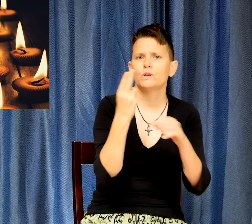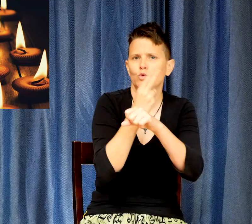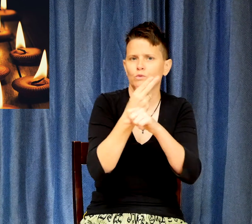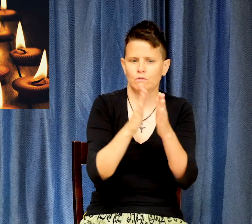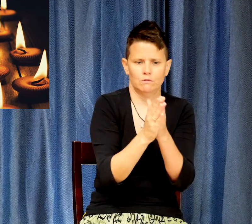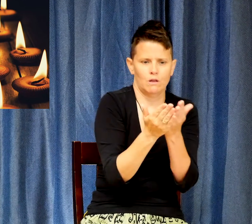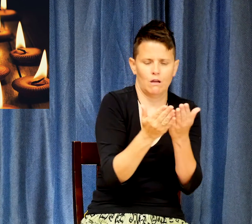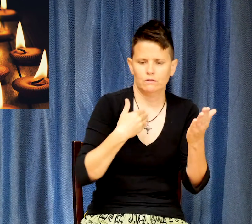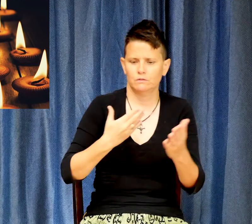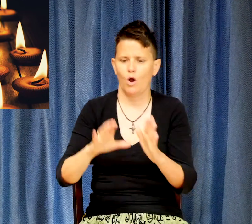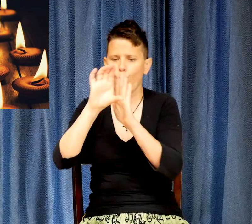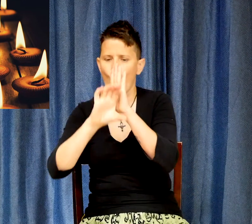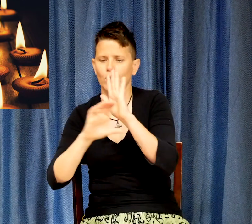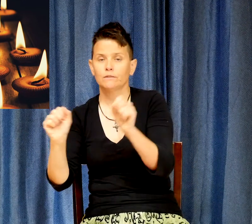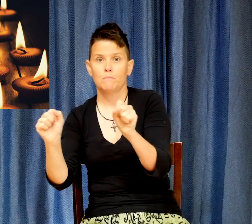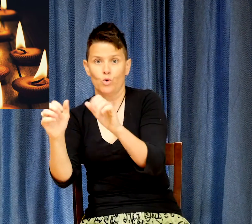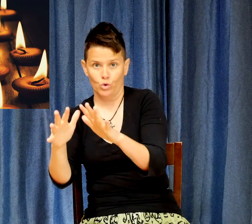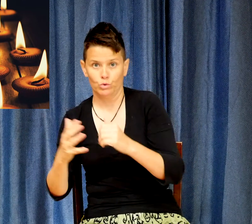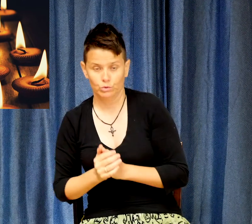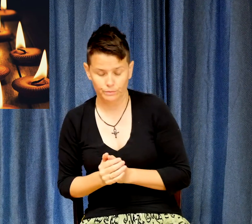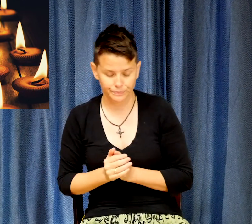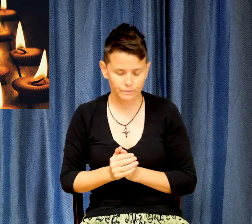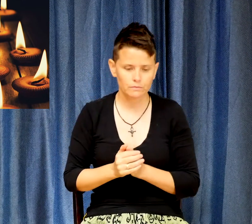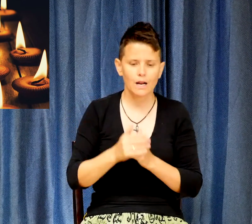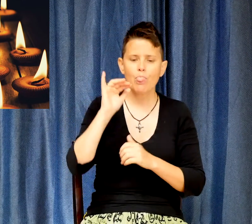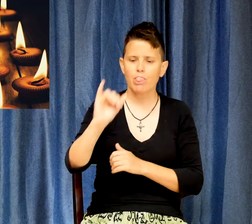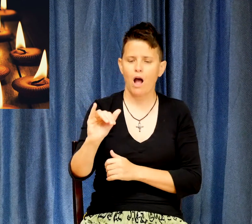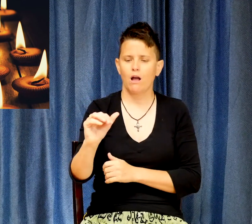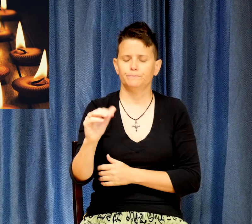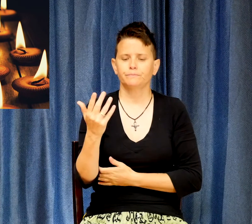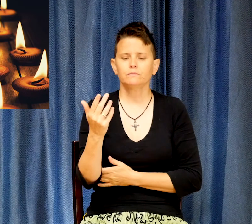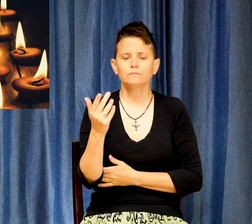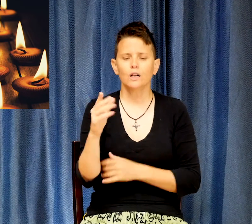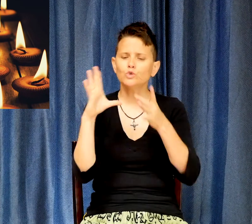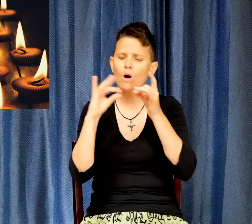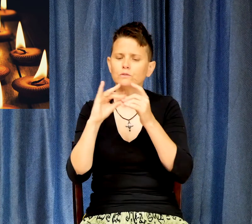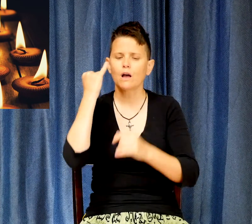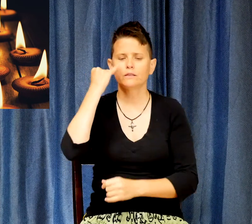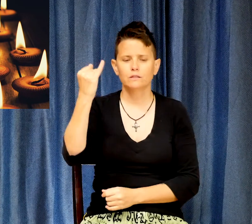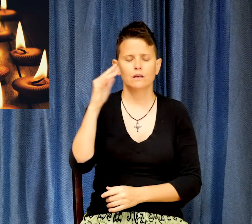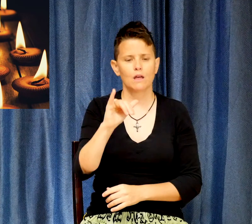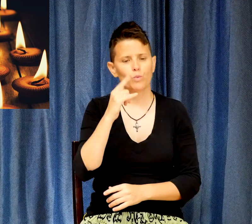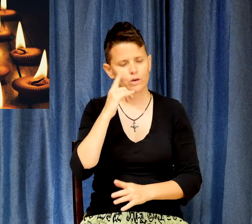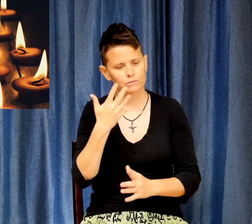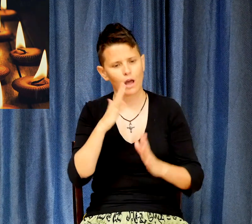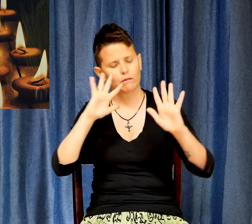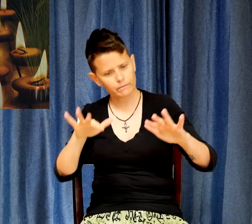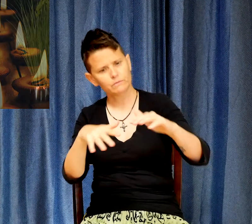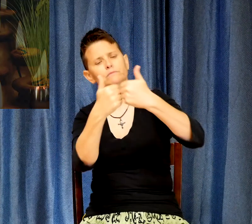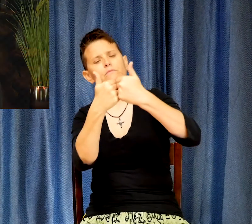in Miracles. Because the Course in Miracles really speaks to this idea, right, that we're facing in our world right now of